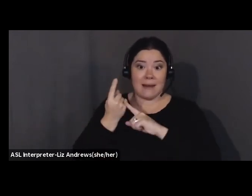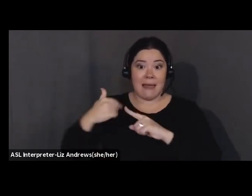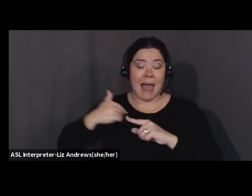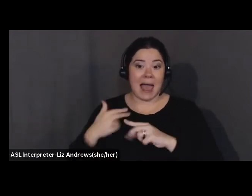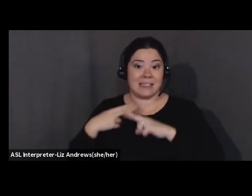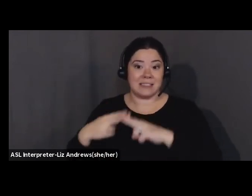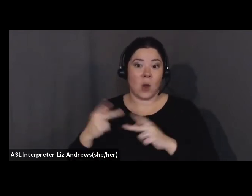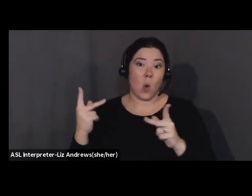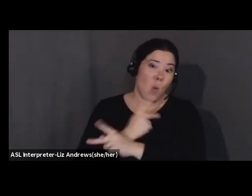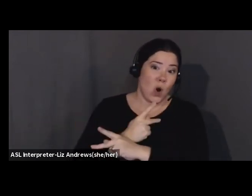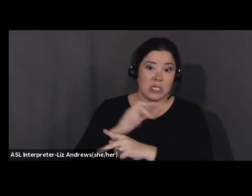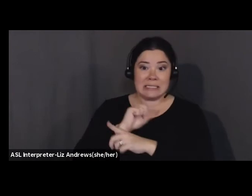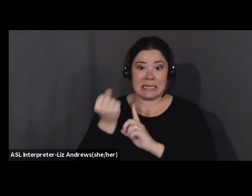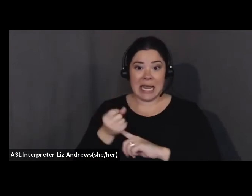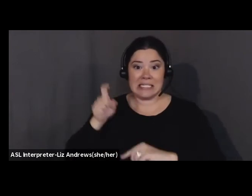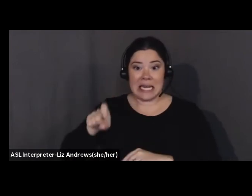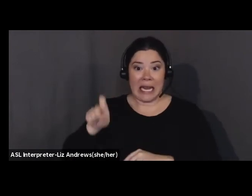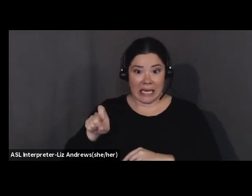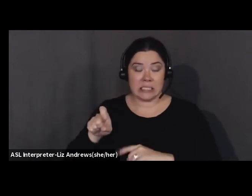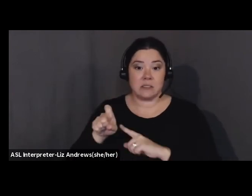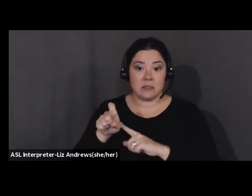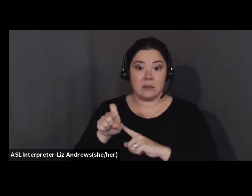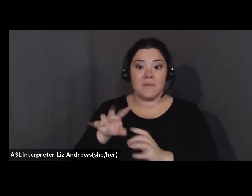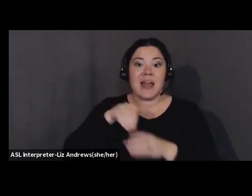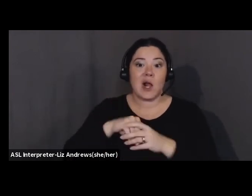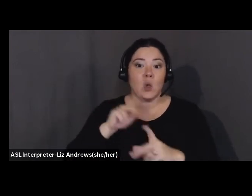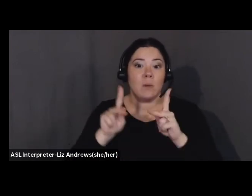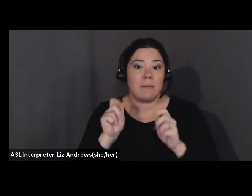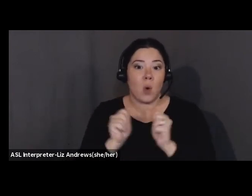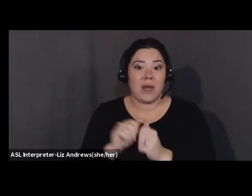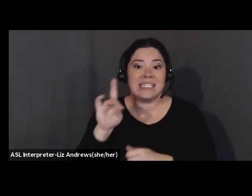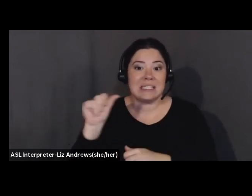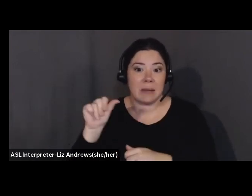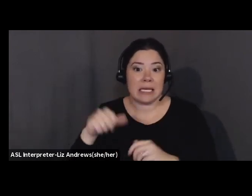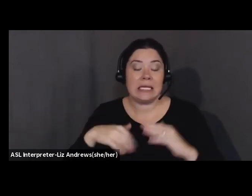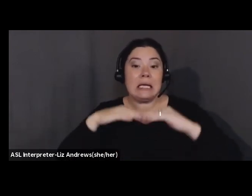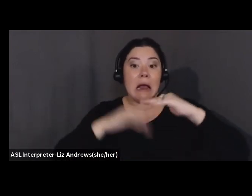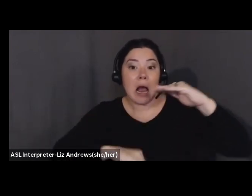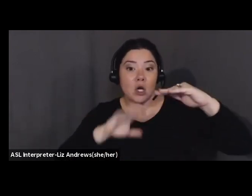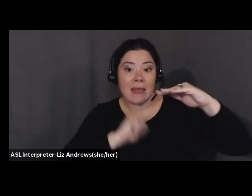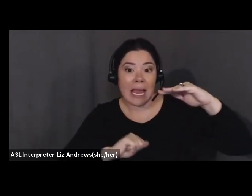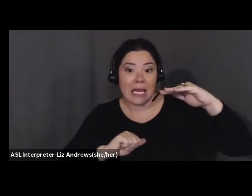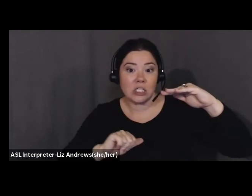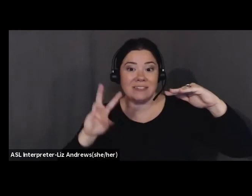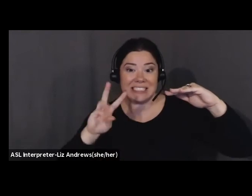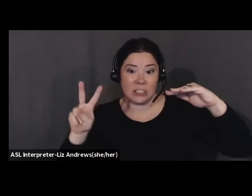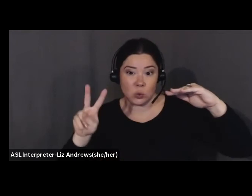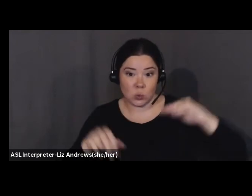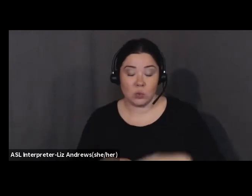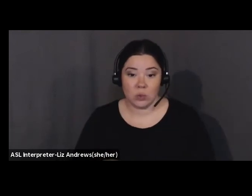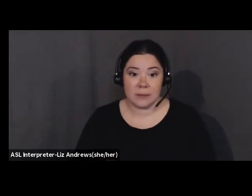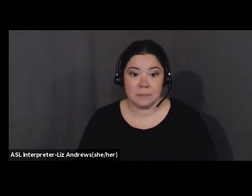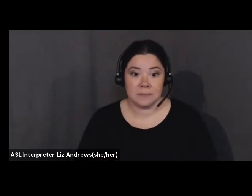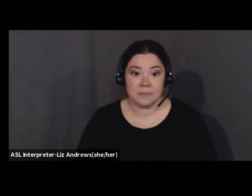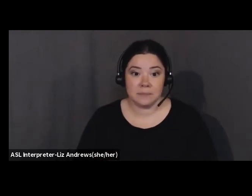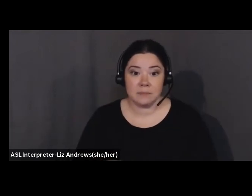case needs, include people with disabilities under the age of 62.